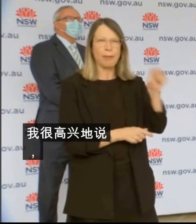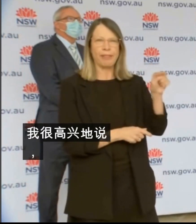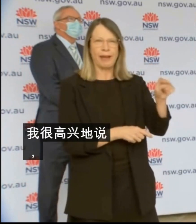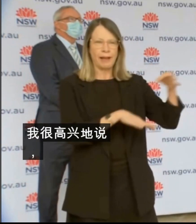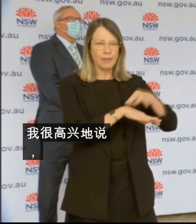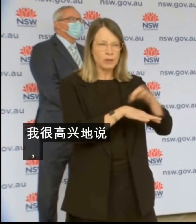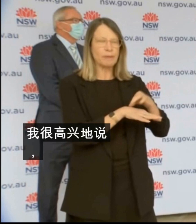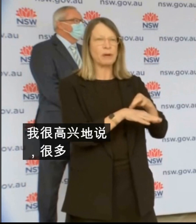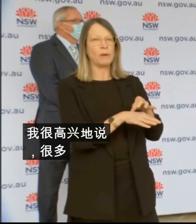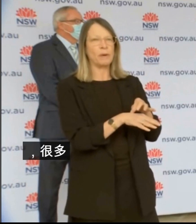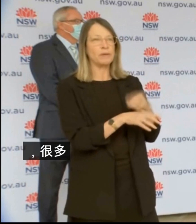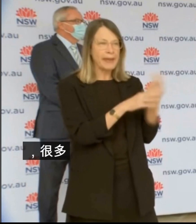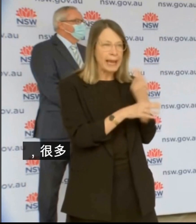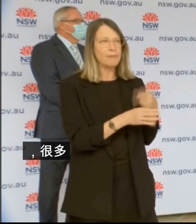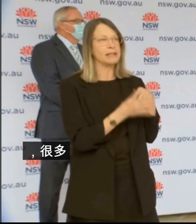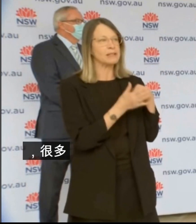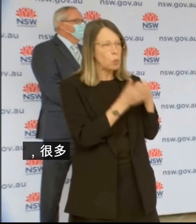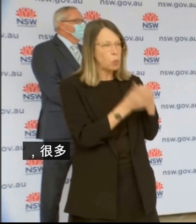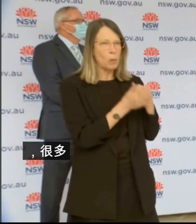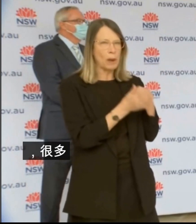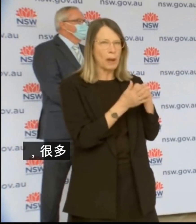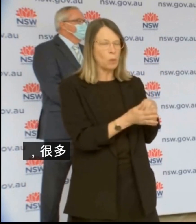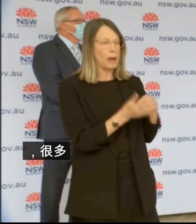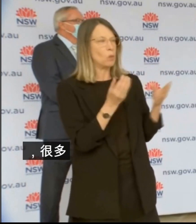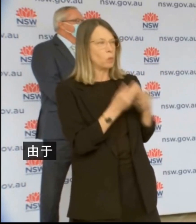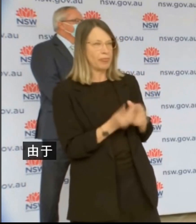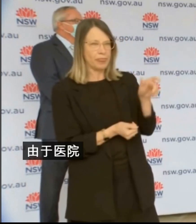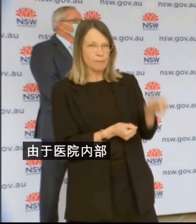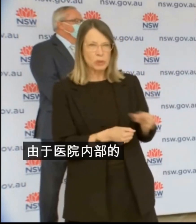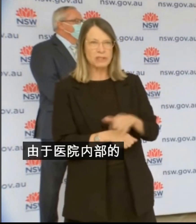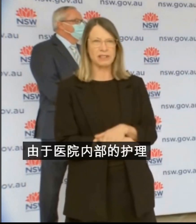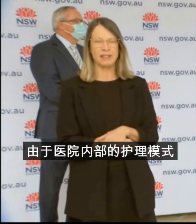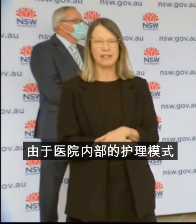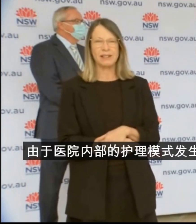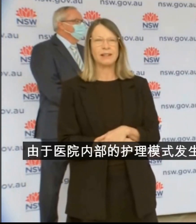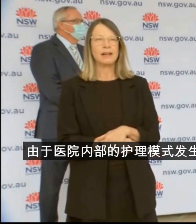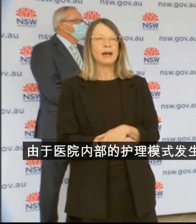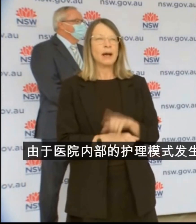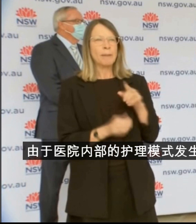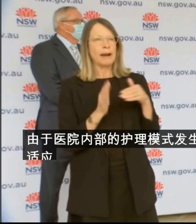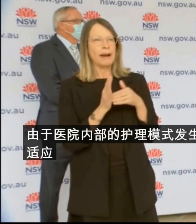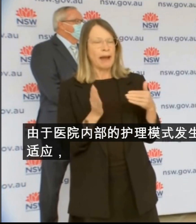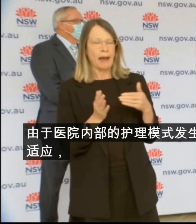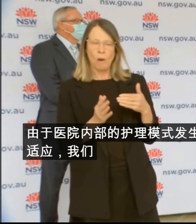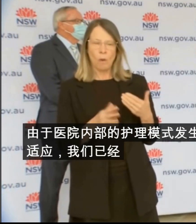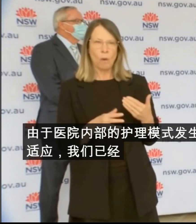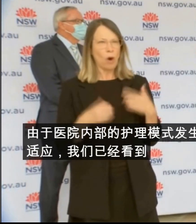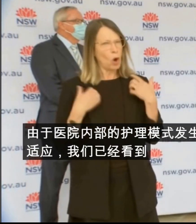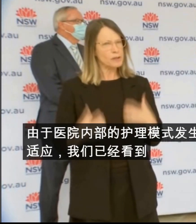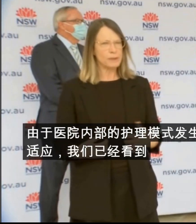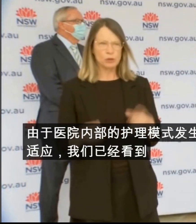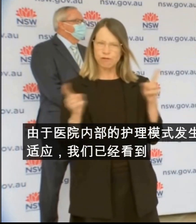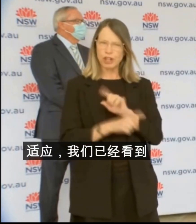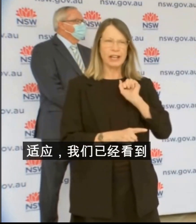that a lot of work has occurred during the last week as models of care have been changed within the hospitals to accommodate, and we've